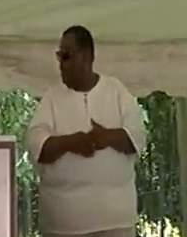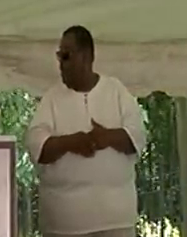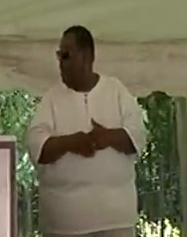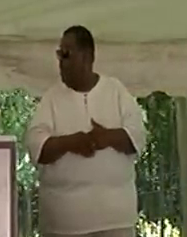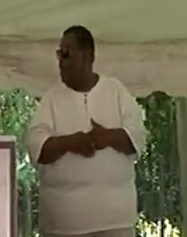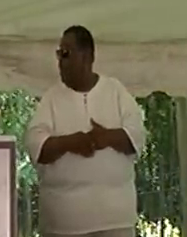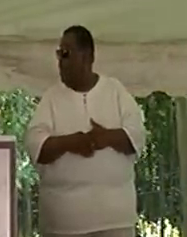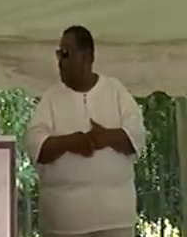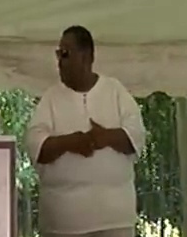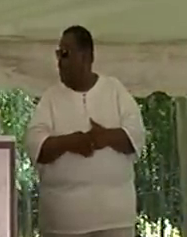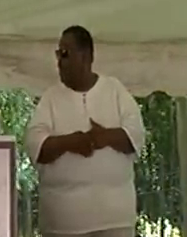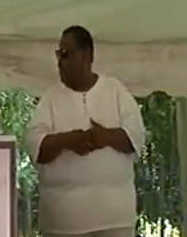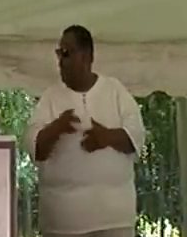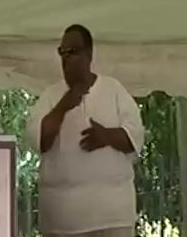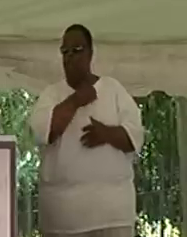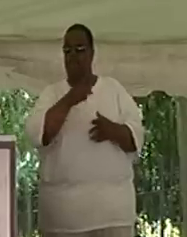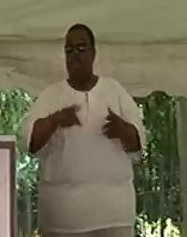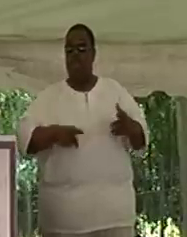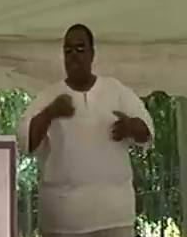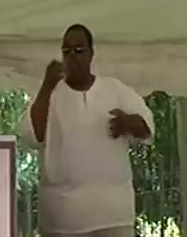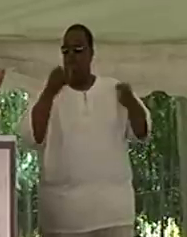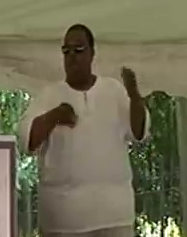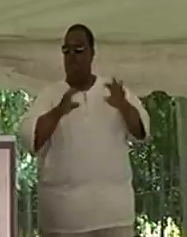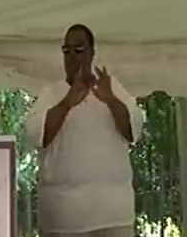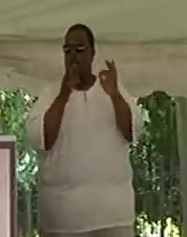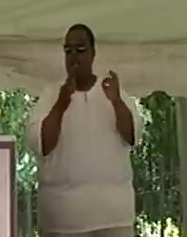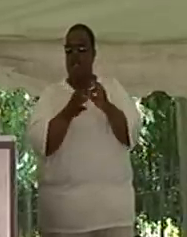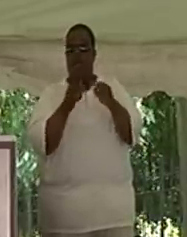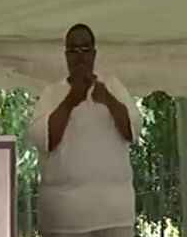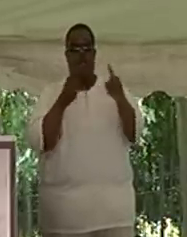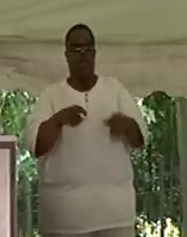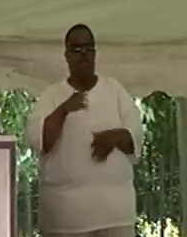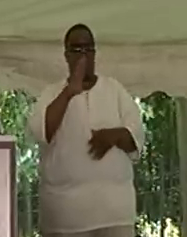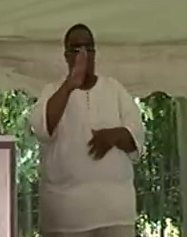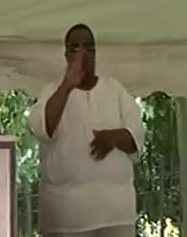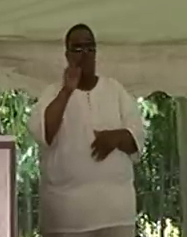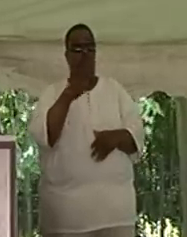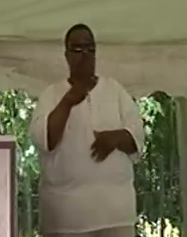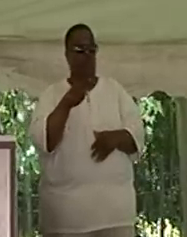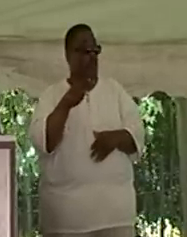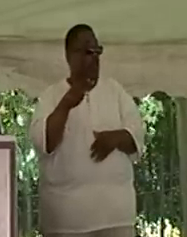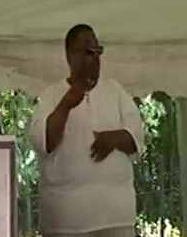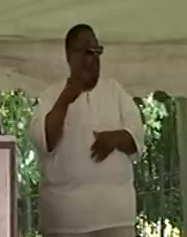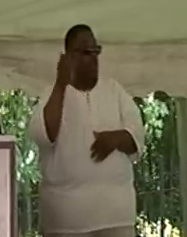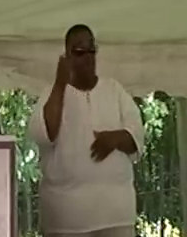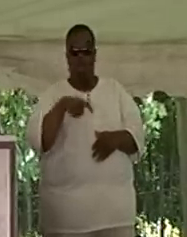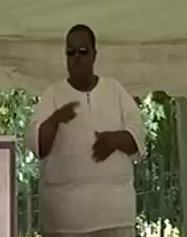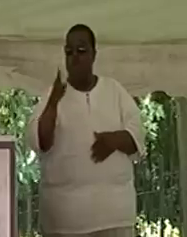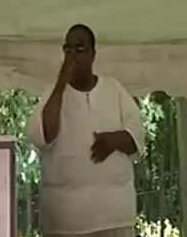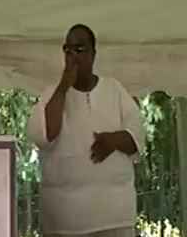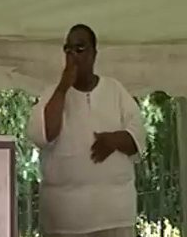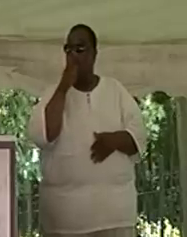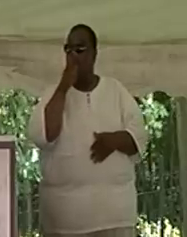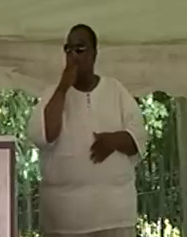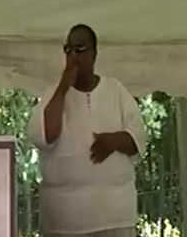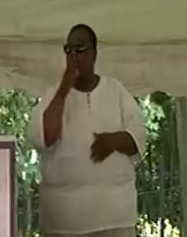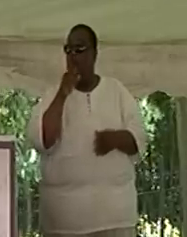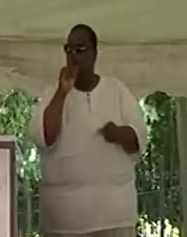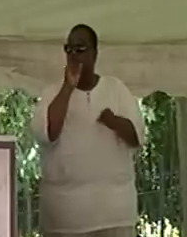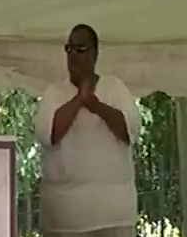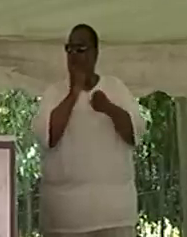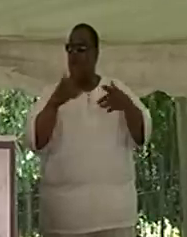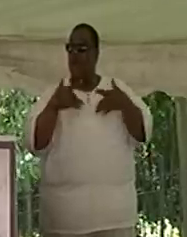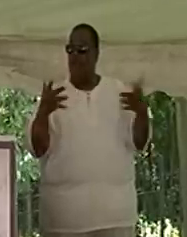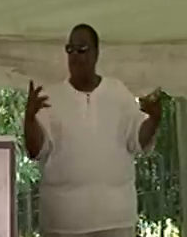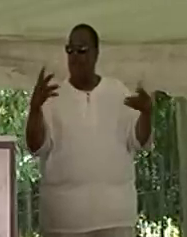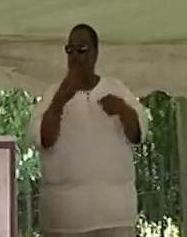Good afternoon. I'm Puig-Lugo, Deputy Presiding Judge of Family Court, on behalf of Judge Bush and everybody else who's been instrumental in putting this event